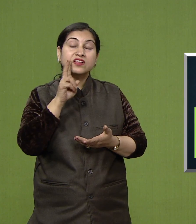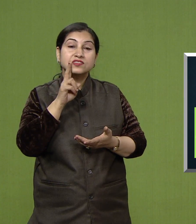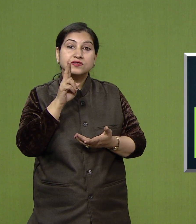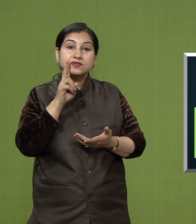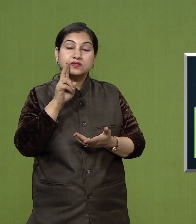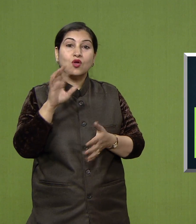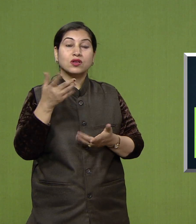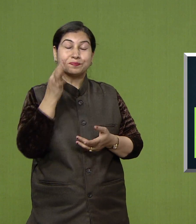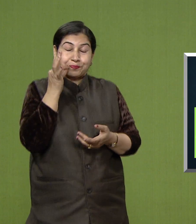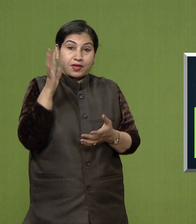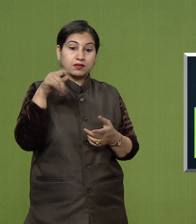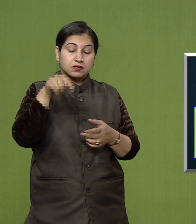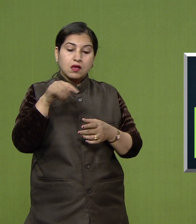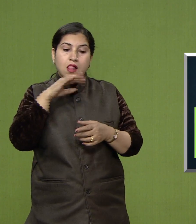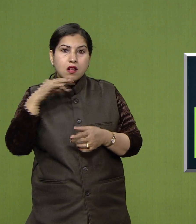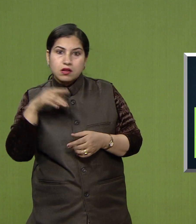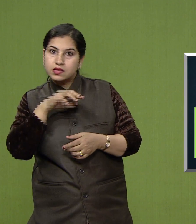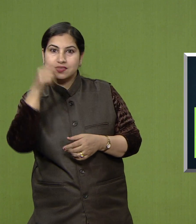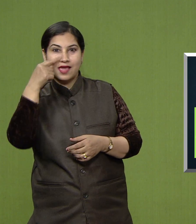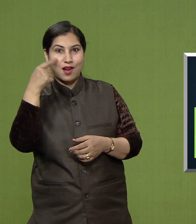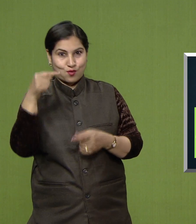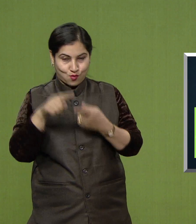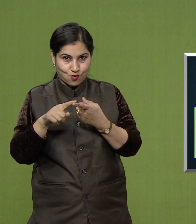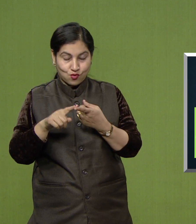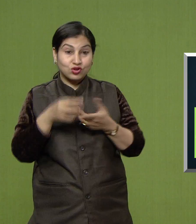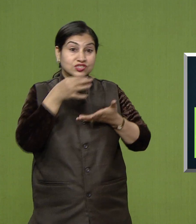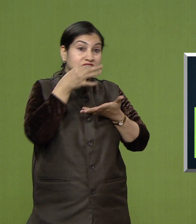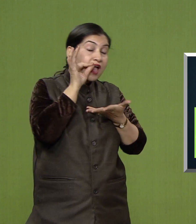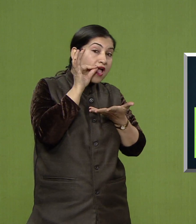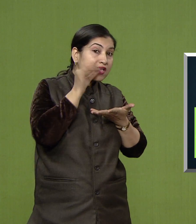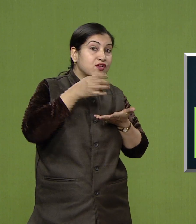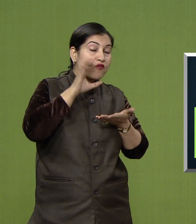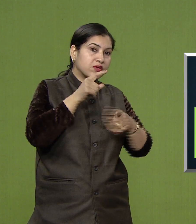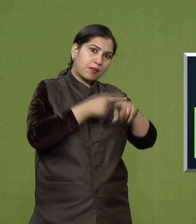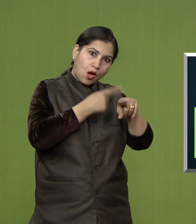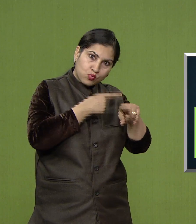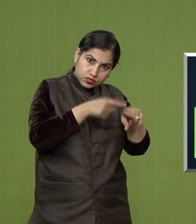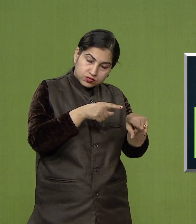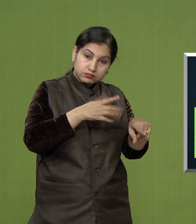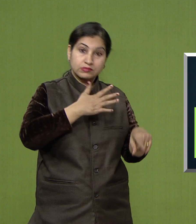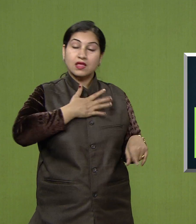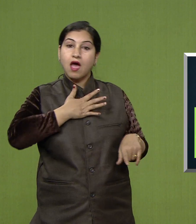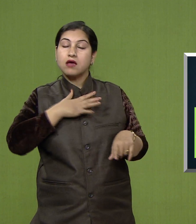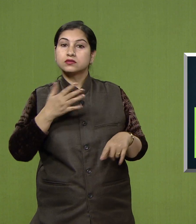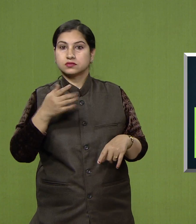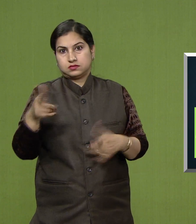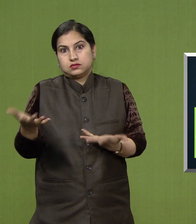is yellow. A tea or coffee stain is brown. A grass stain is green, and so on.